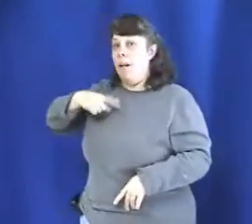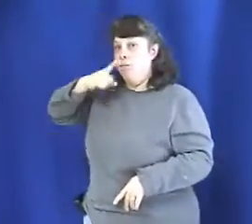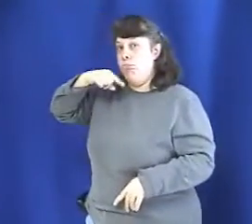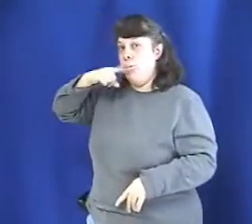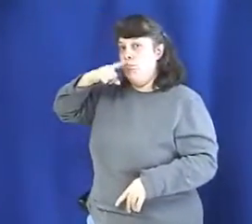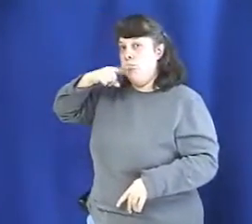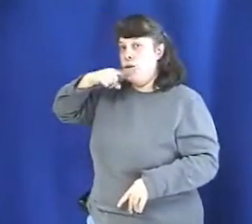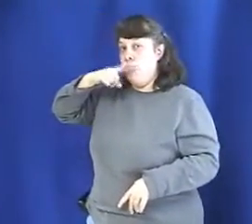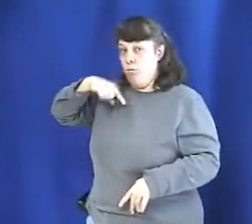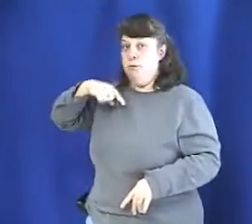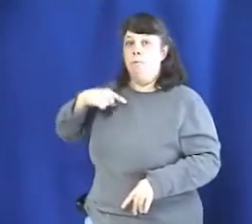lot.